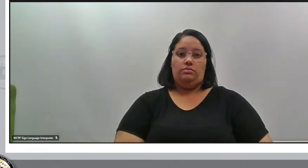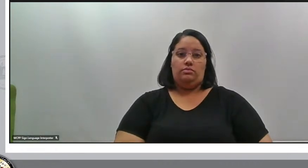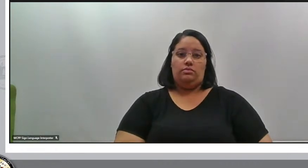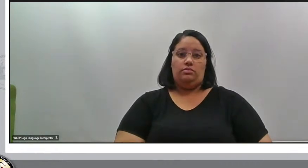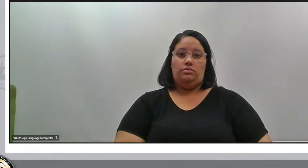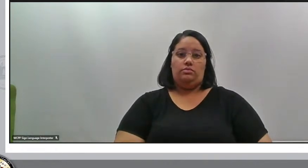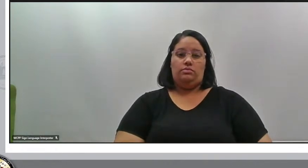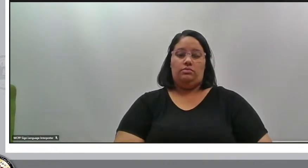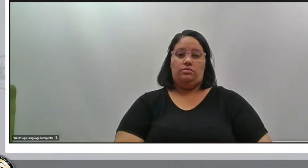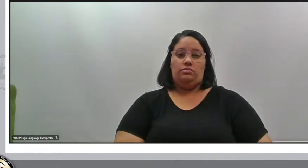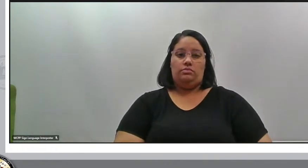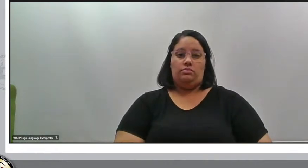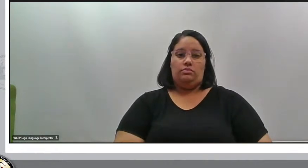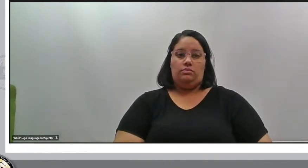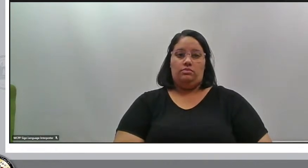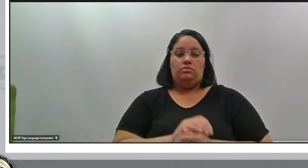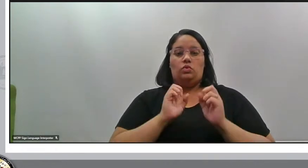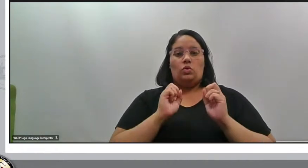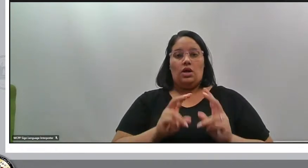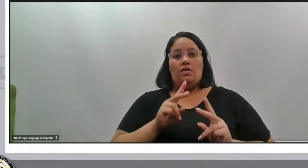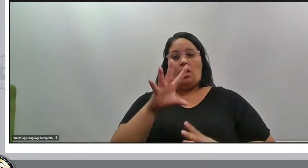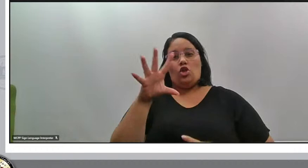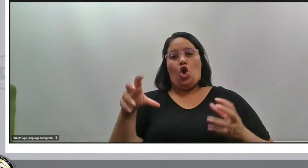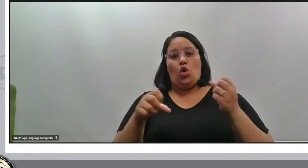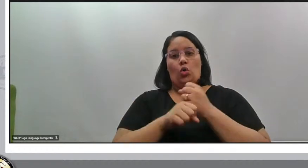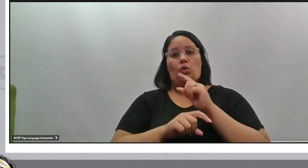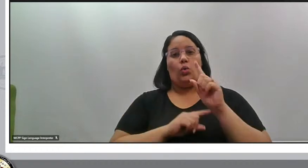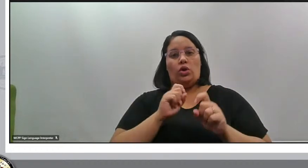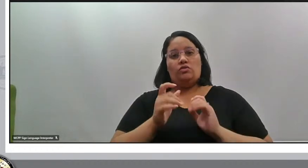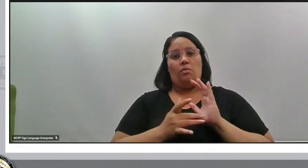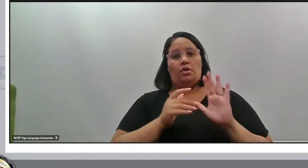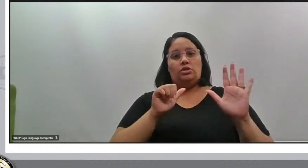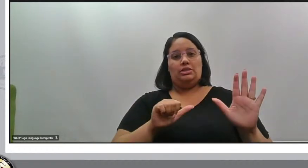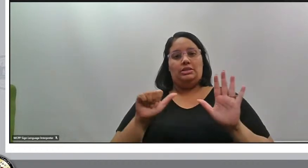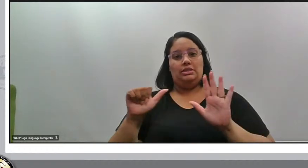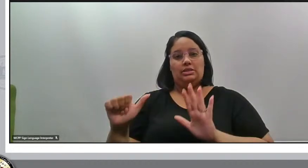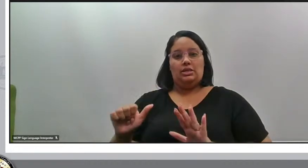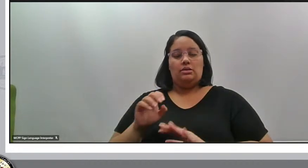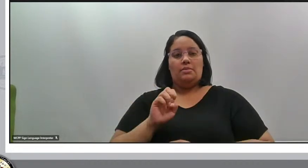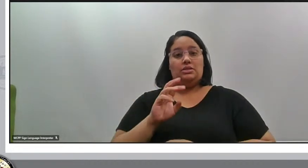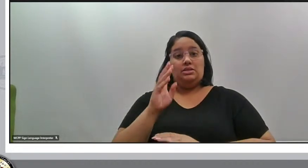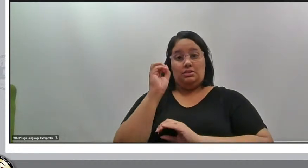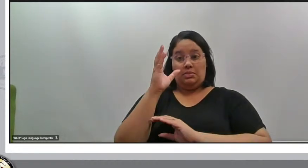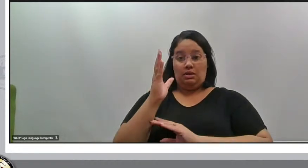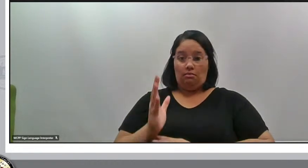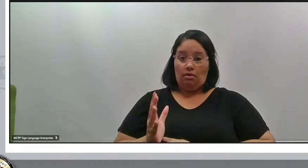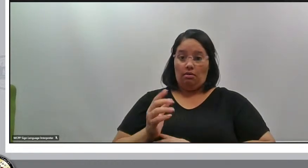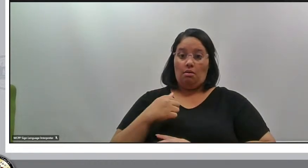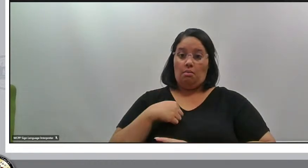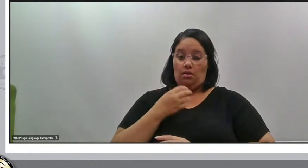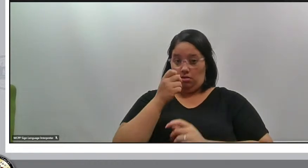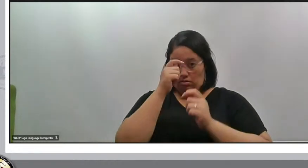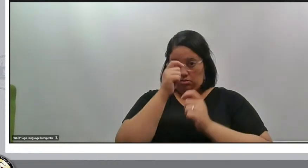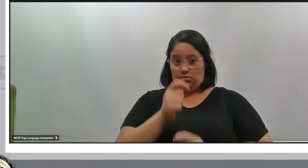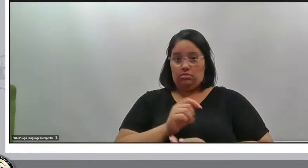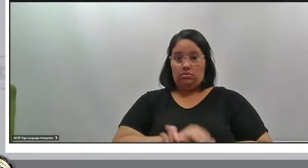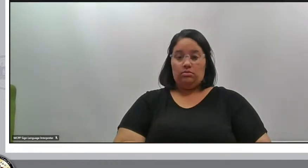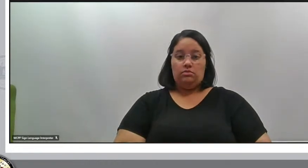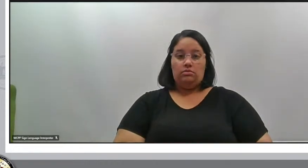Thank you. That then concludes the questions on page 66. Mr. Speaker, I recognize you. I see your hand